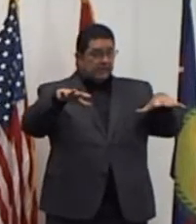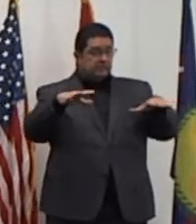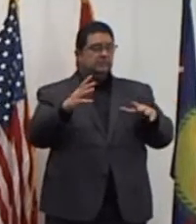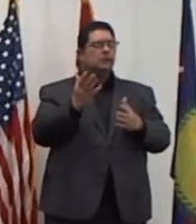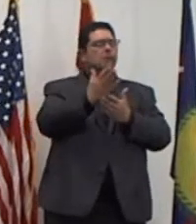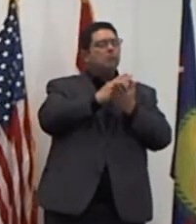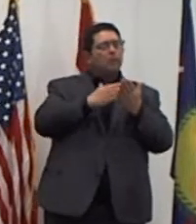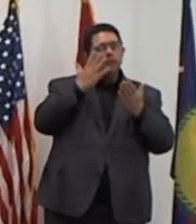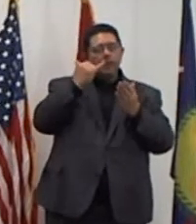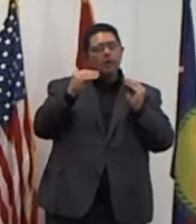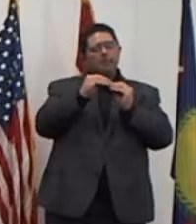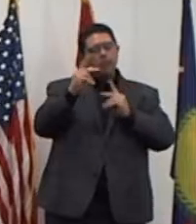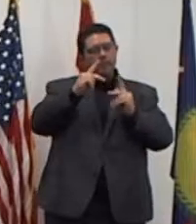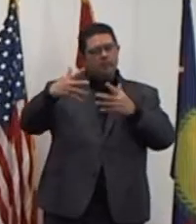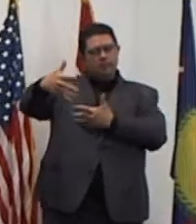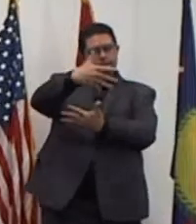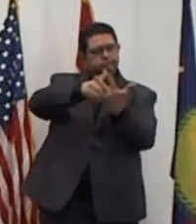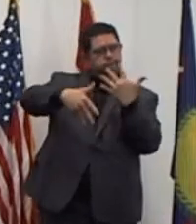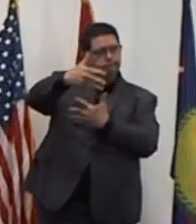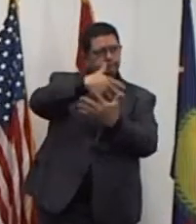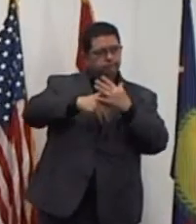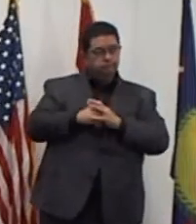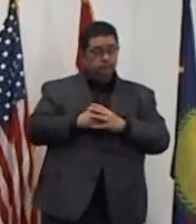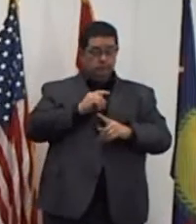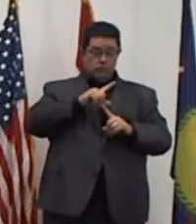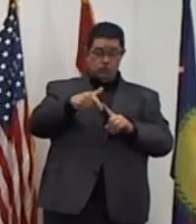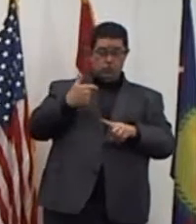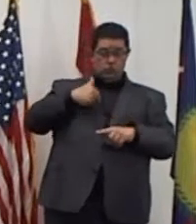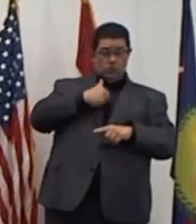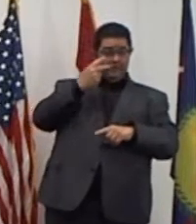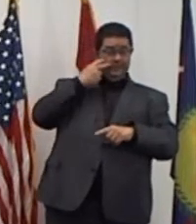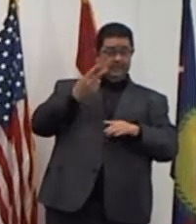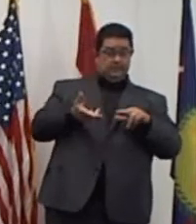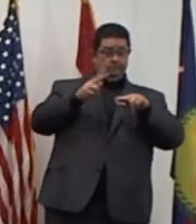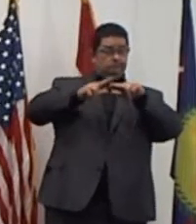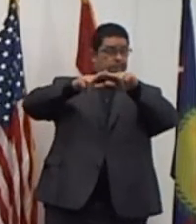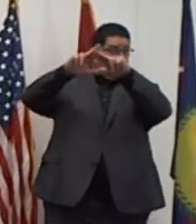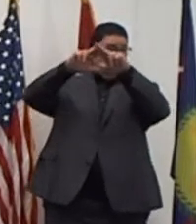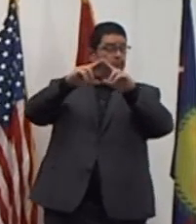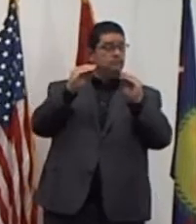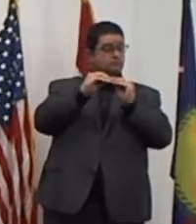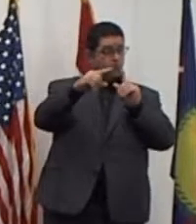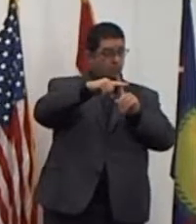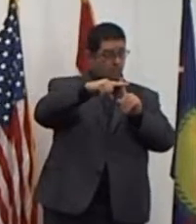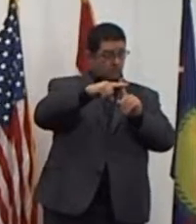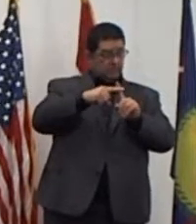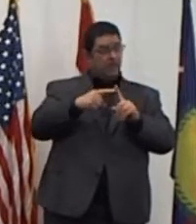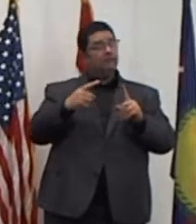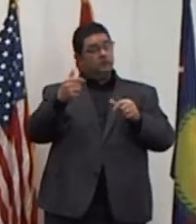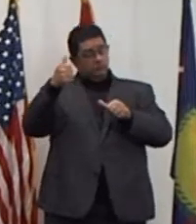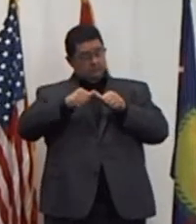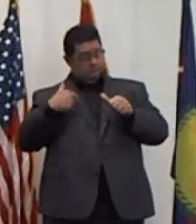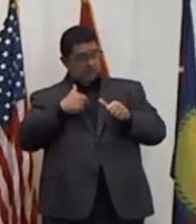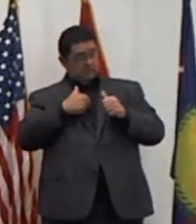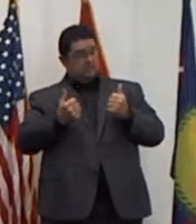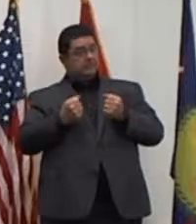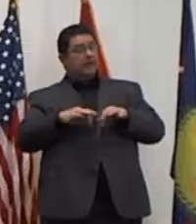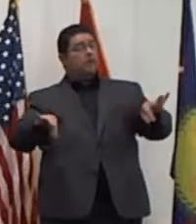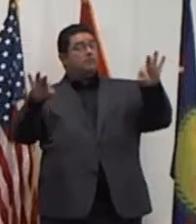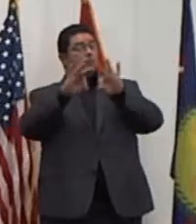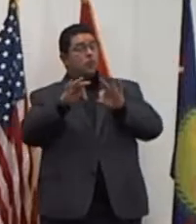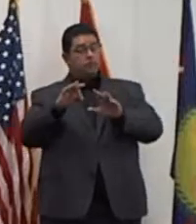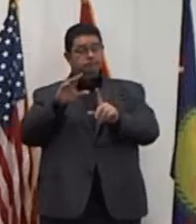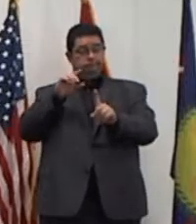about. And as we see more positive cases, this reminds us how important contact tracing is. In St. Louis County, we have